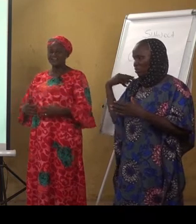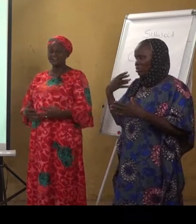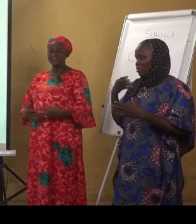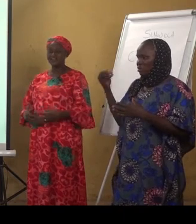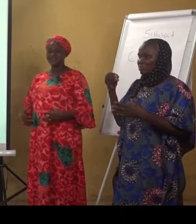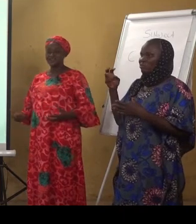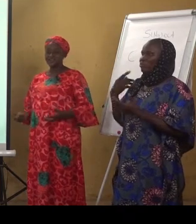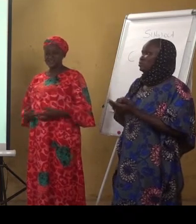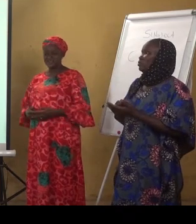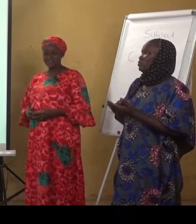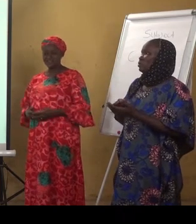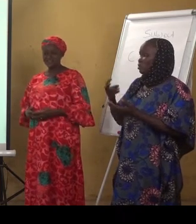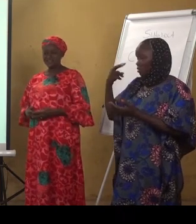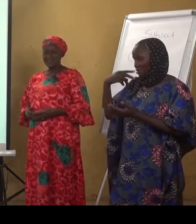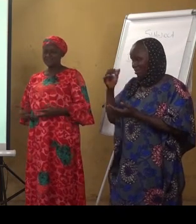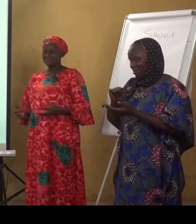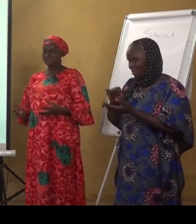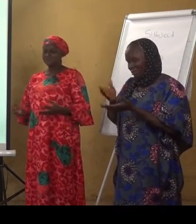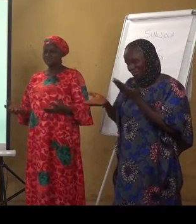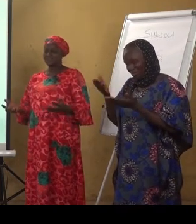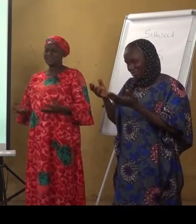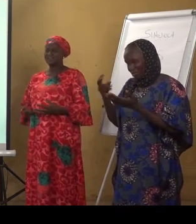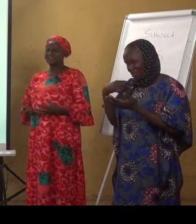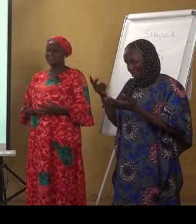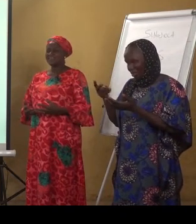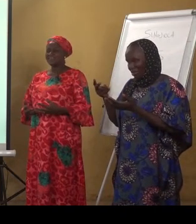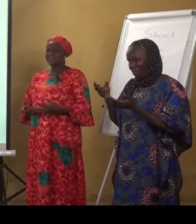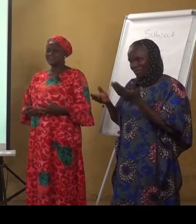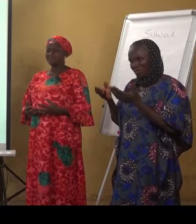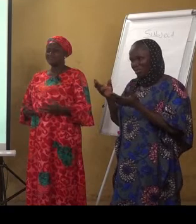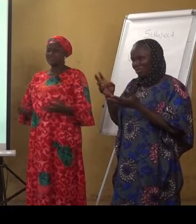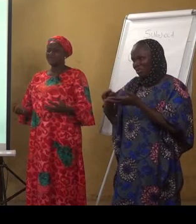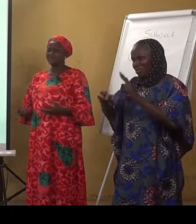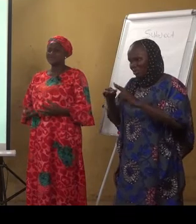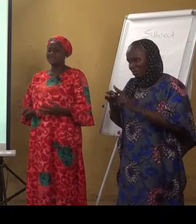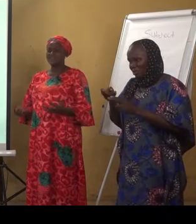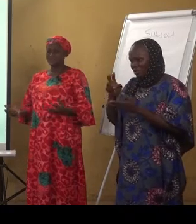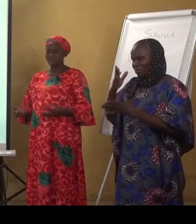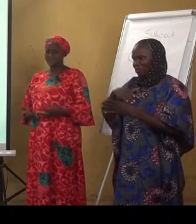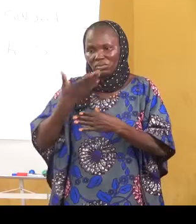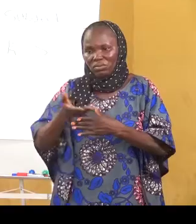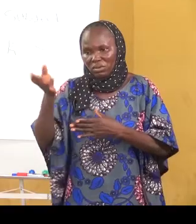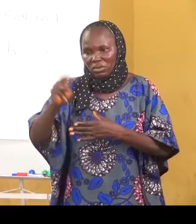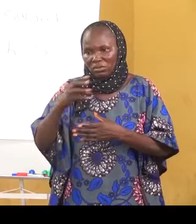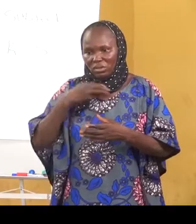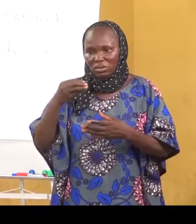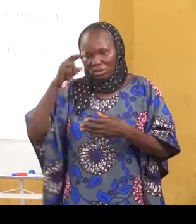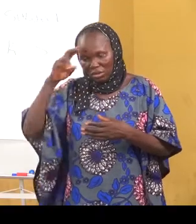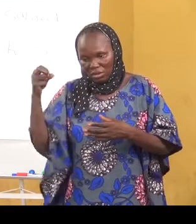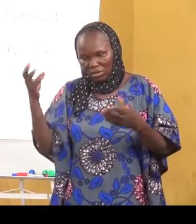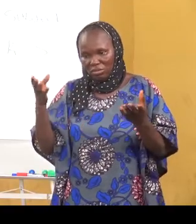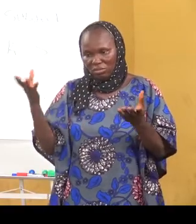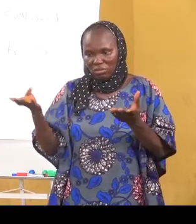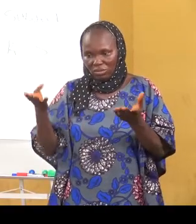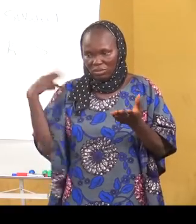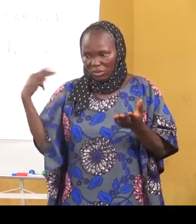he had really forgiven him. Now, students out there, if really you have forgiven your friend, and your